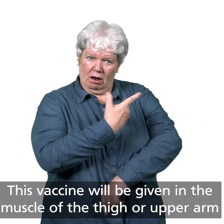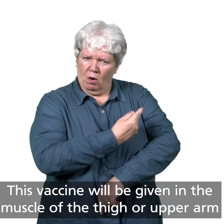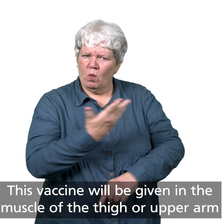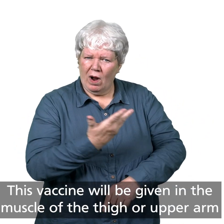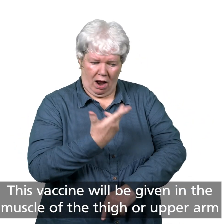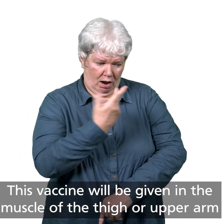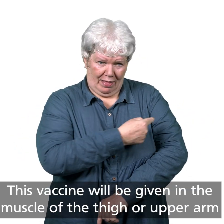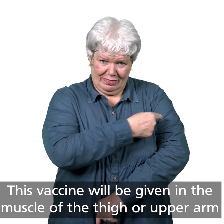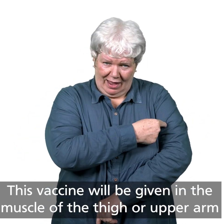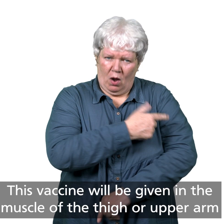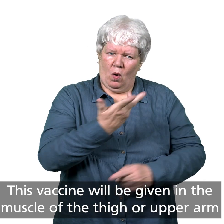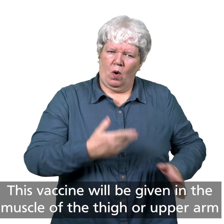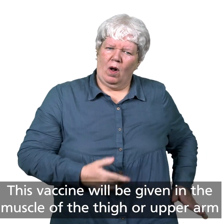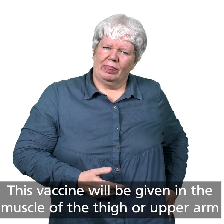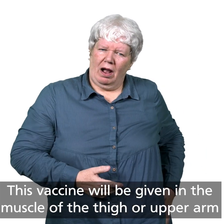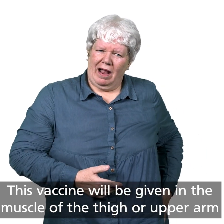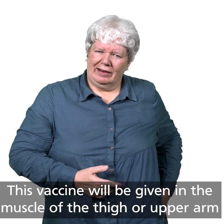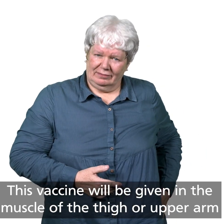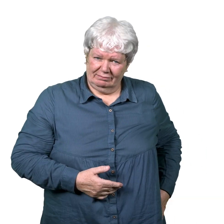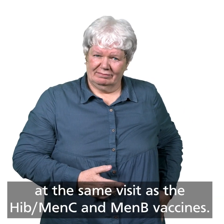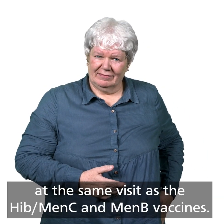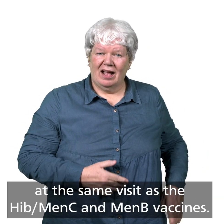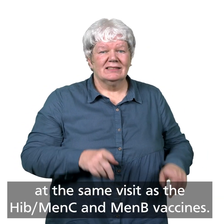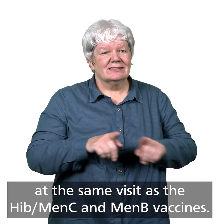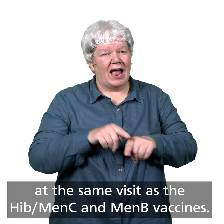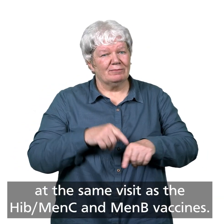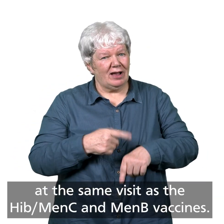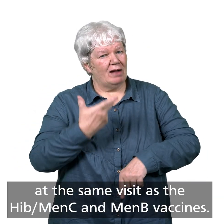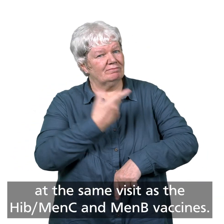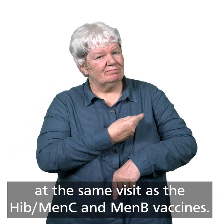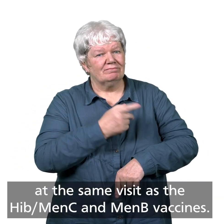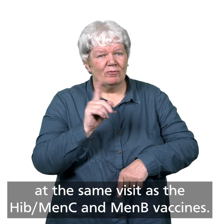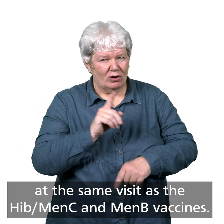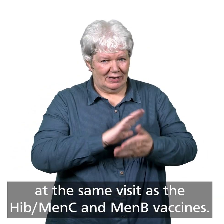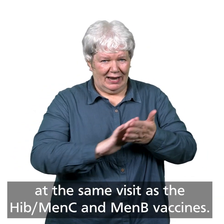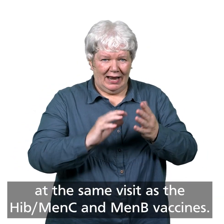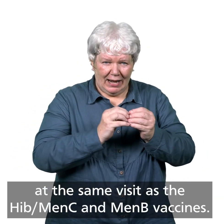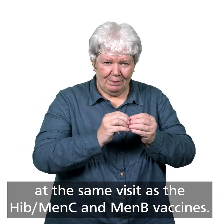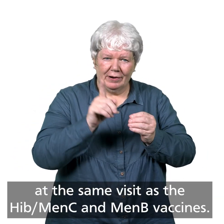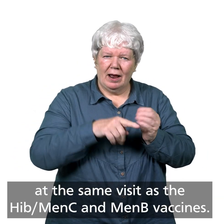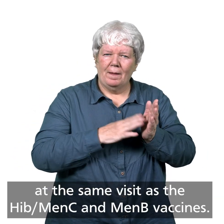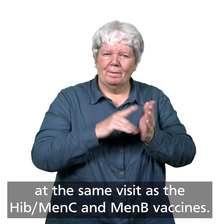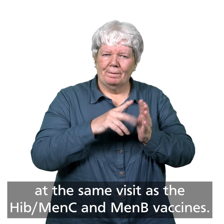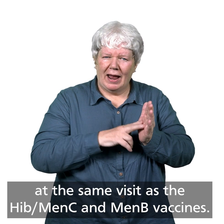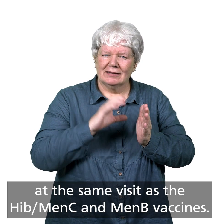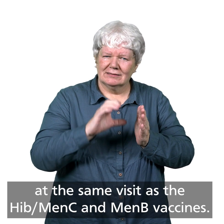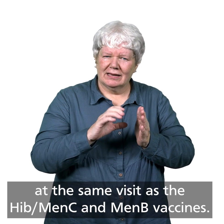This vaccine will be given in the muscle of the thigh or upper arm at the same visit as the Hib Men C and Men B